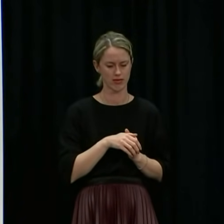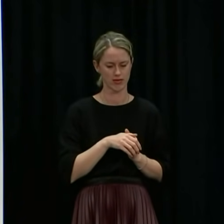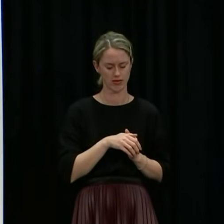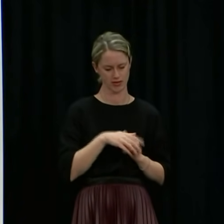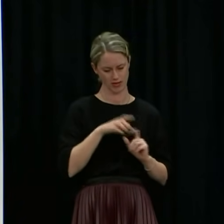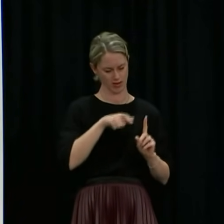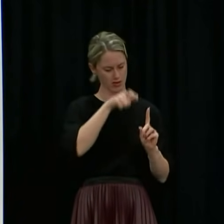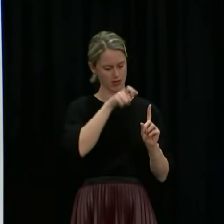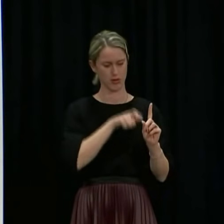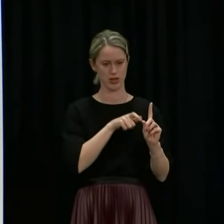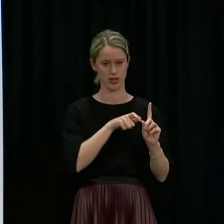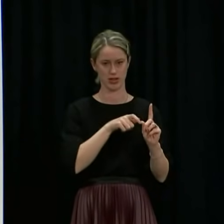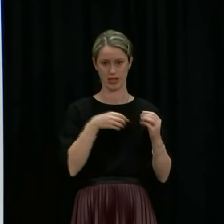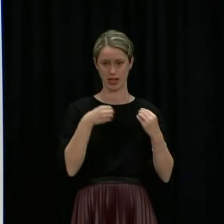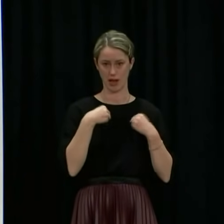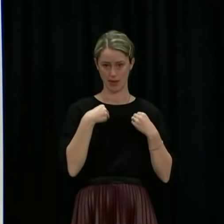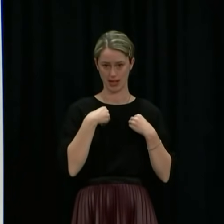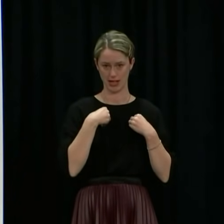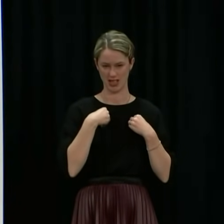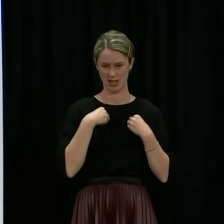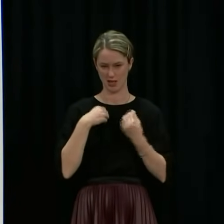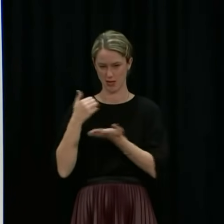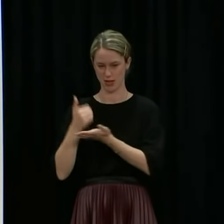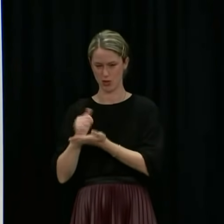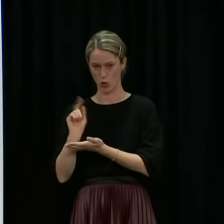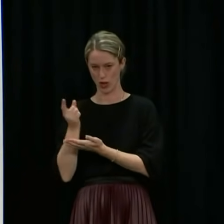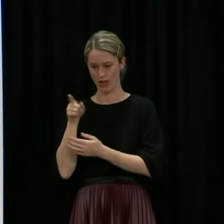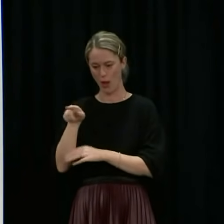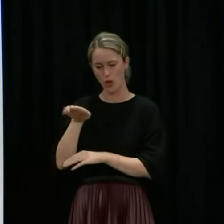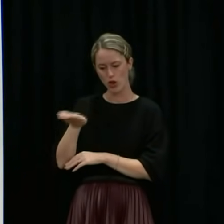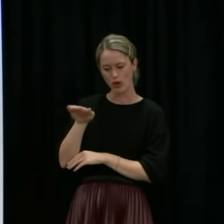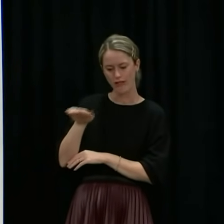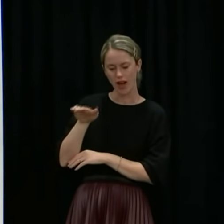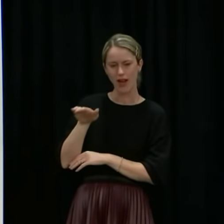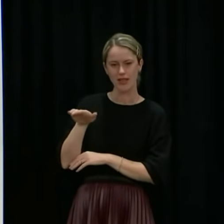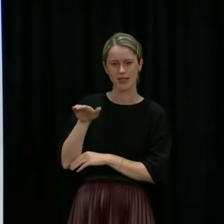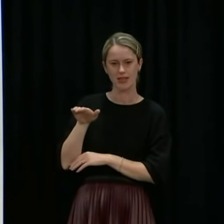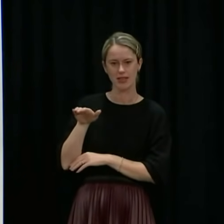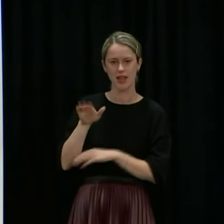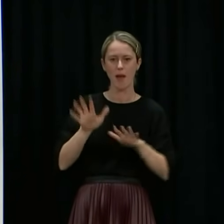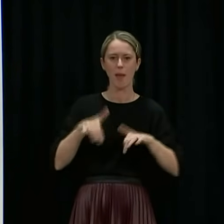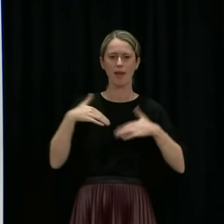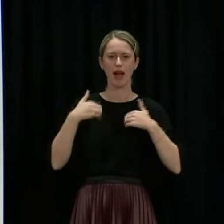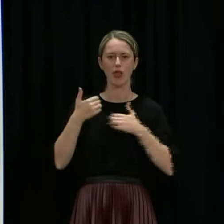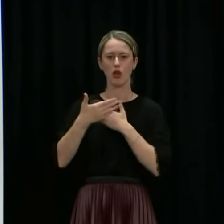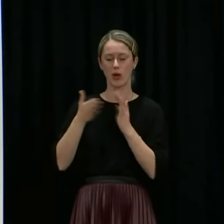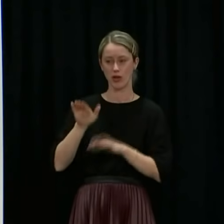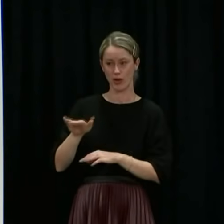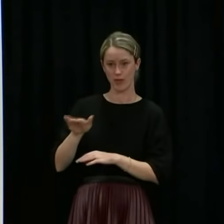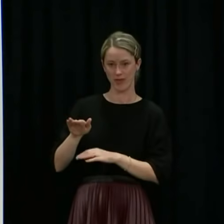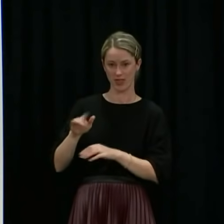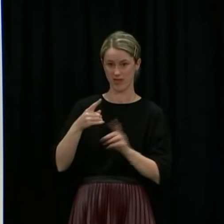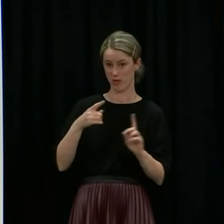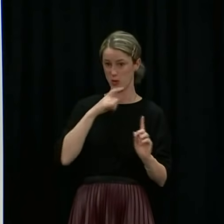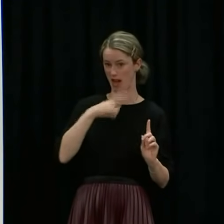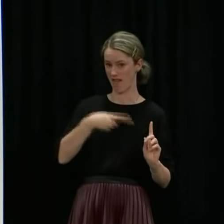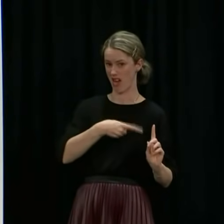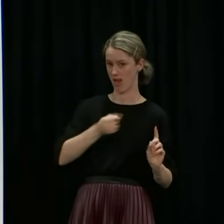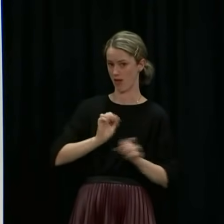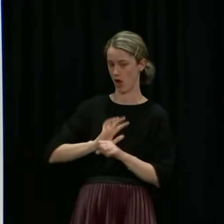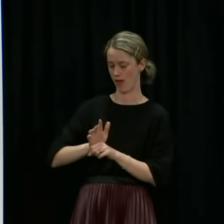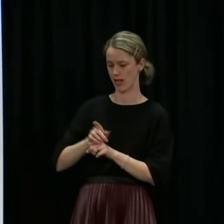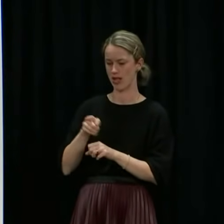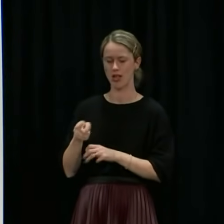the company that the person works for, which is Auckland-based, was notified by the public health unit, and